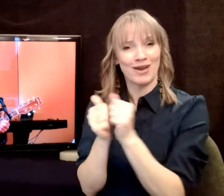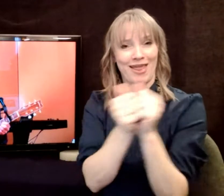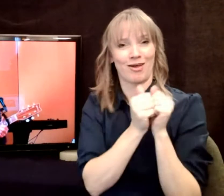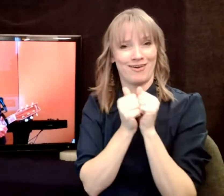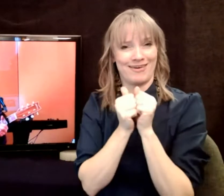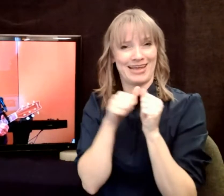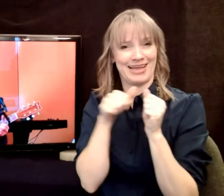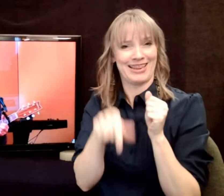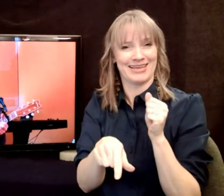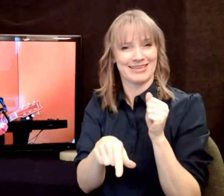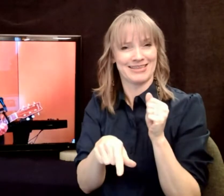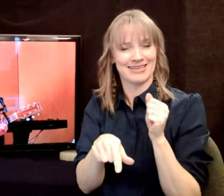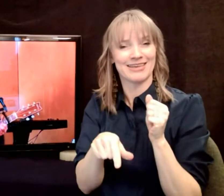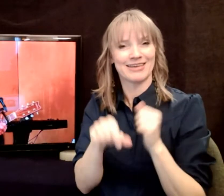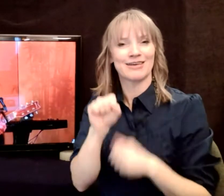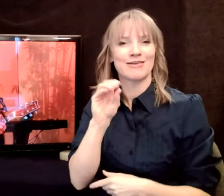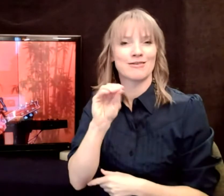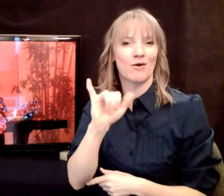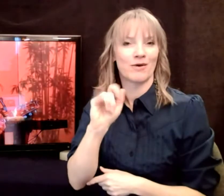And so it is.